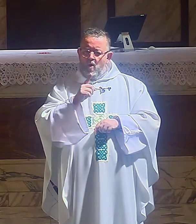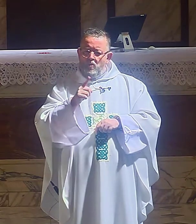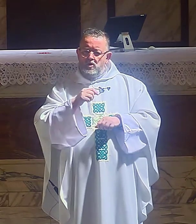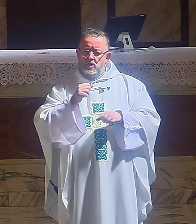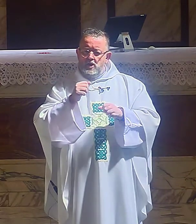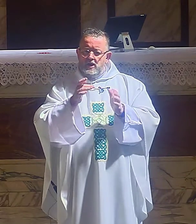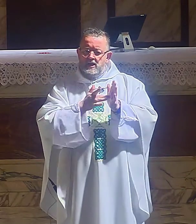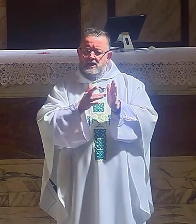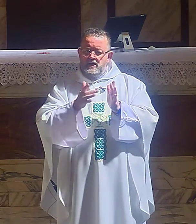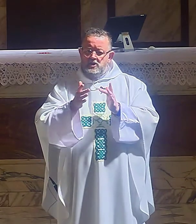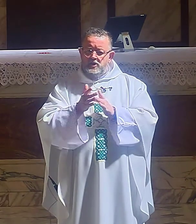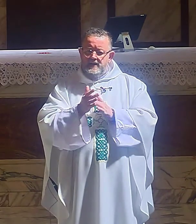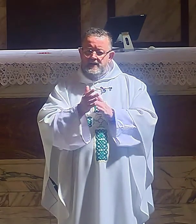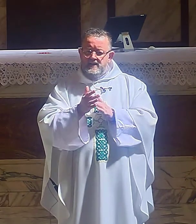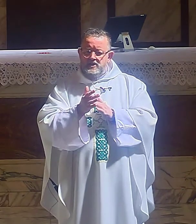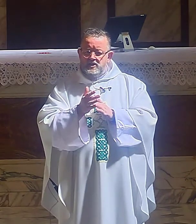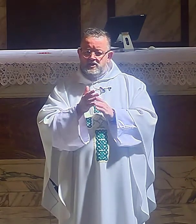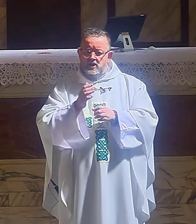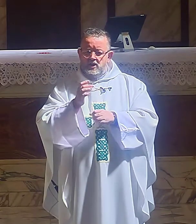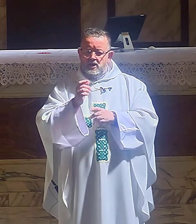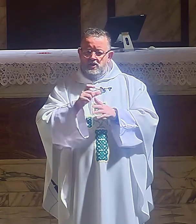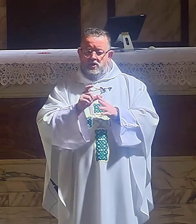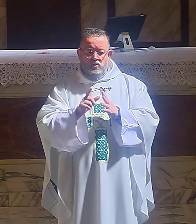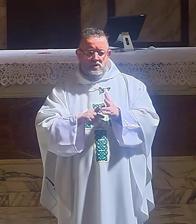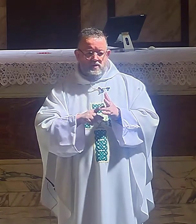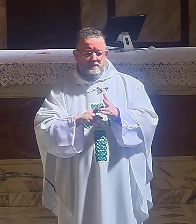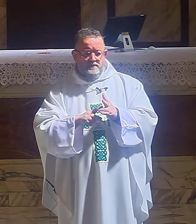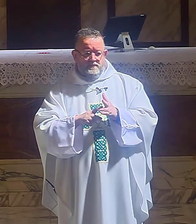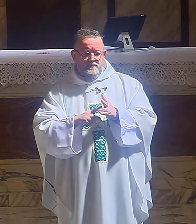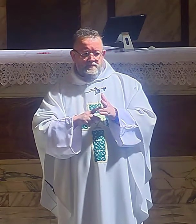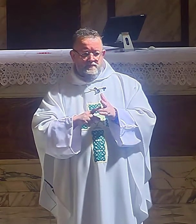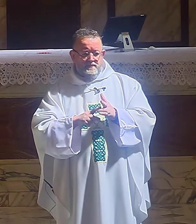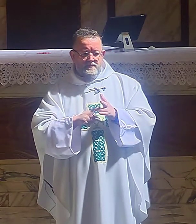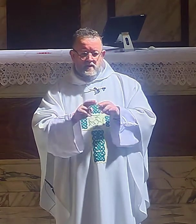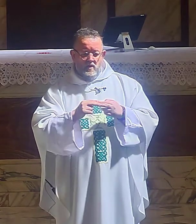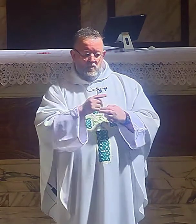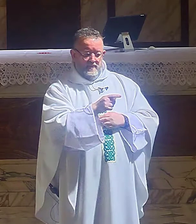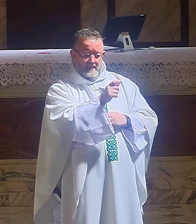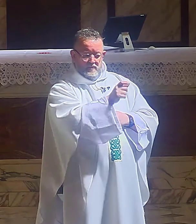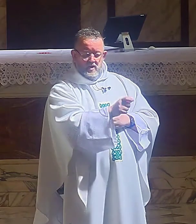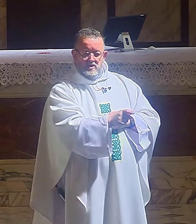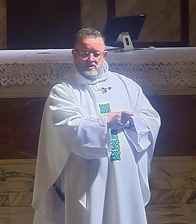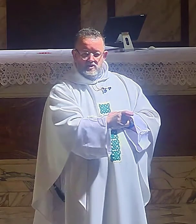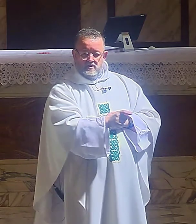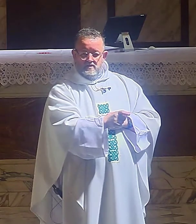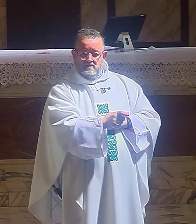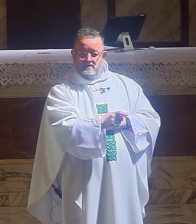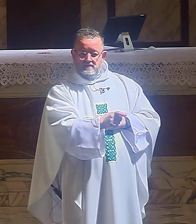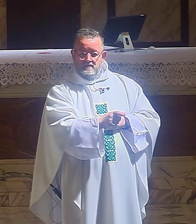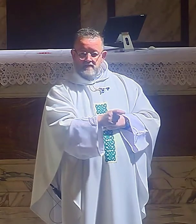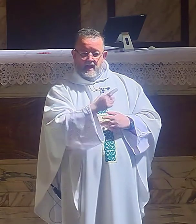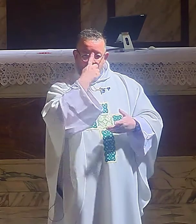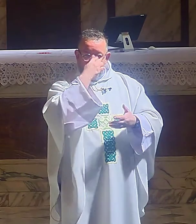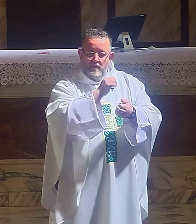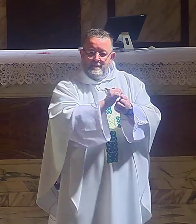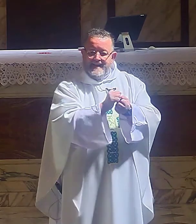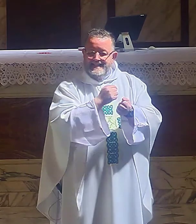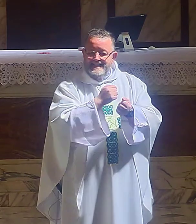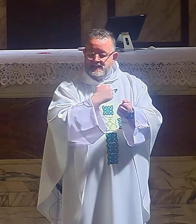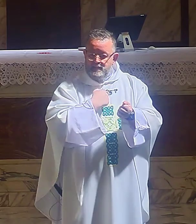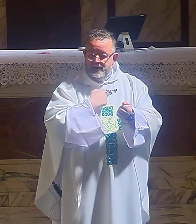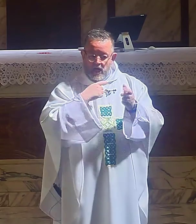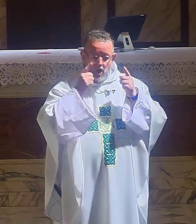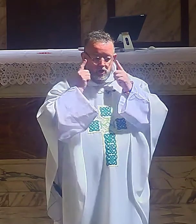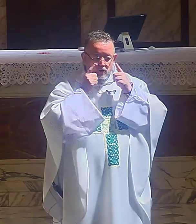what would Jesus do with this person? And it reminds